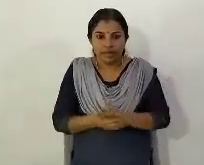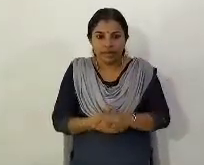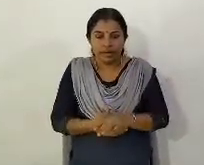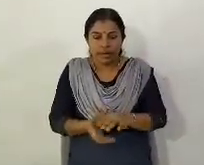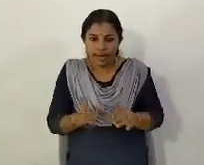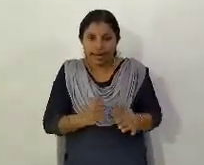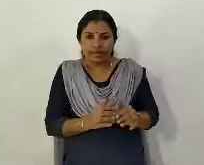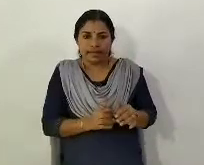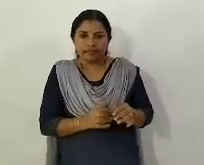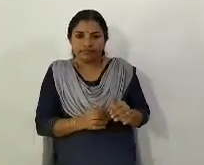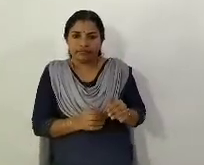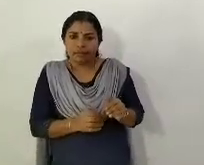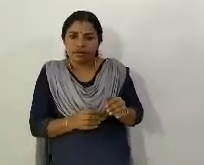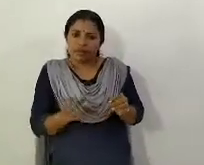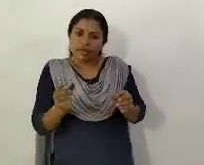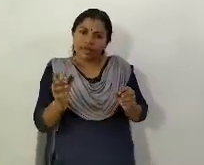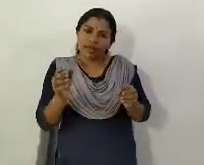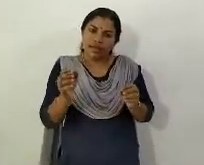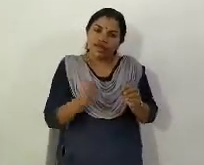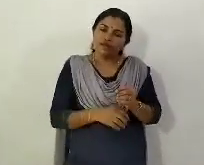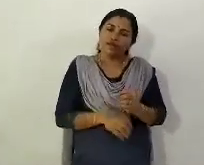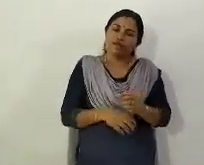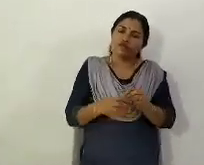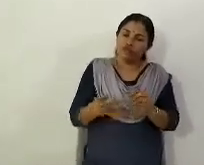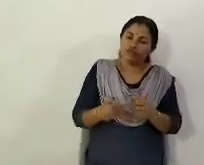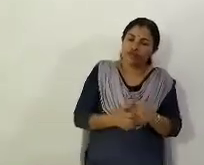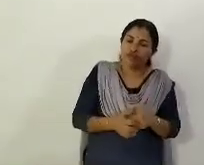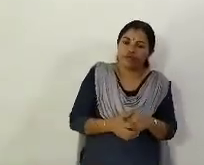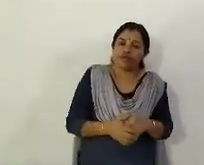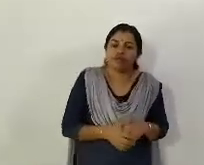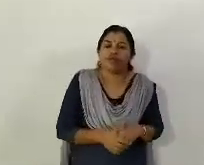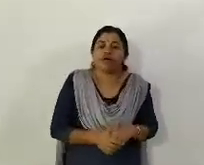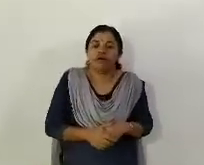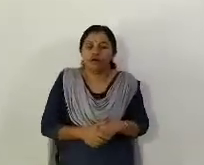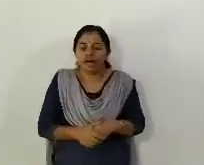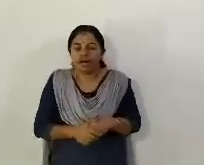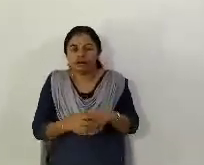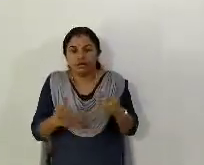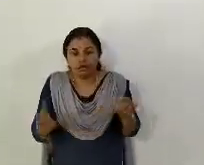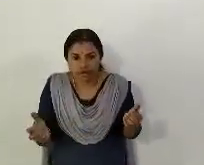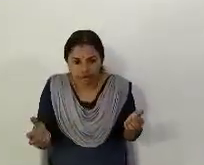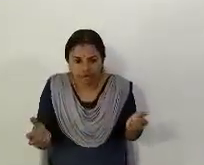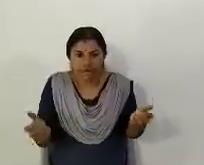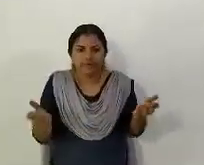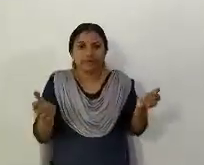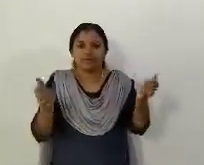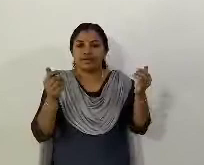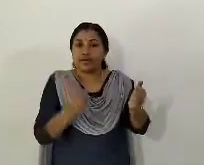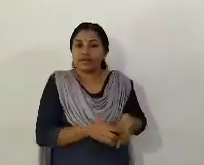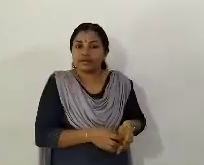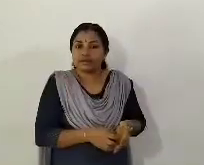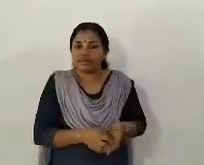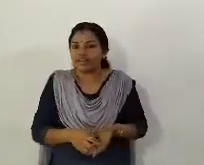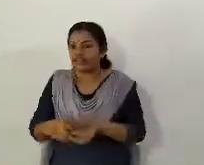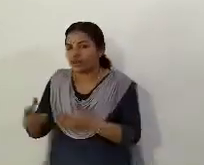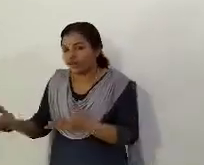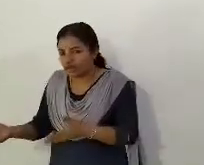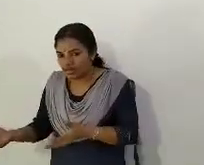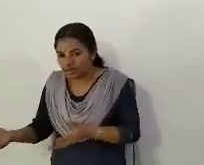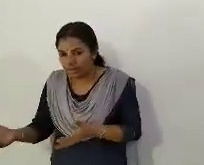Okay, and what are the different softwares we can create raster images and vector